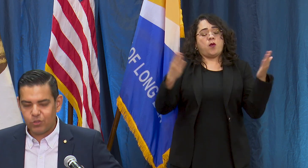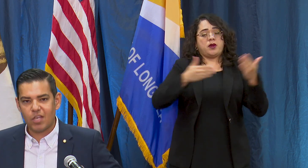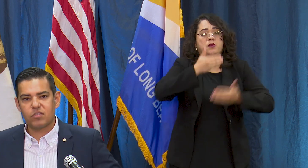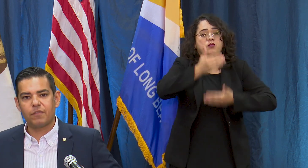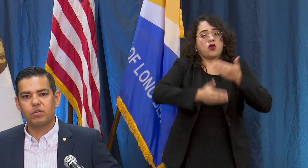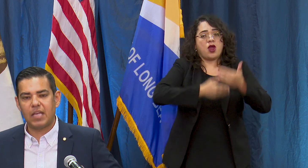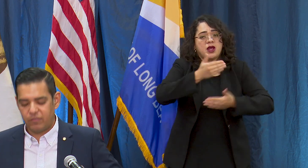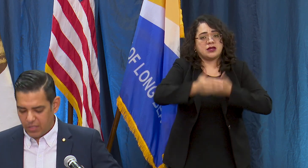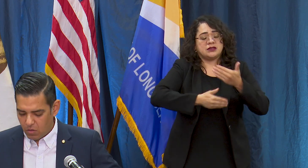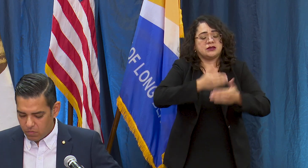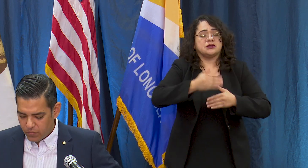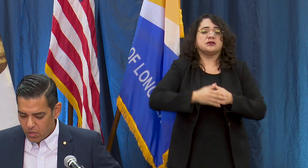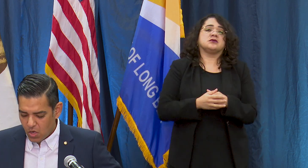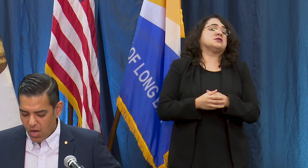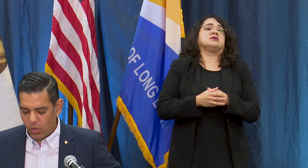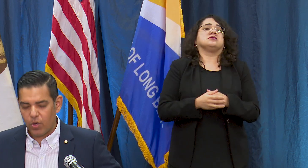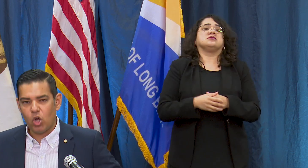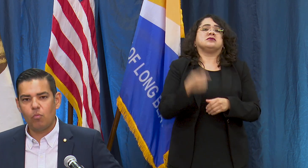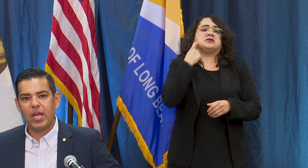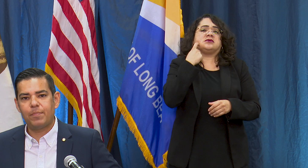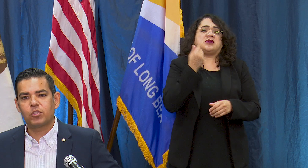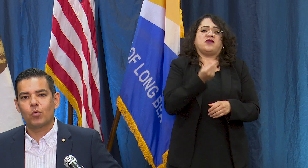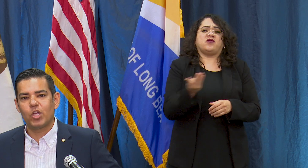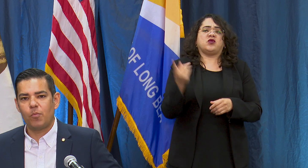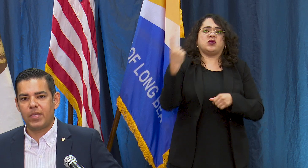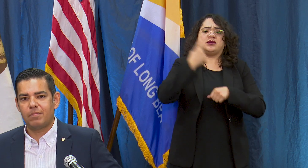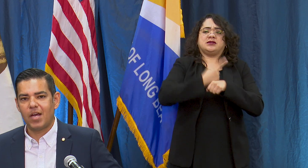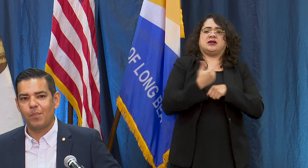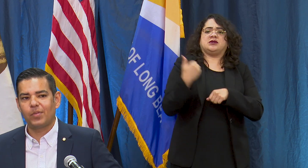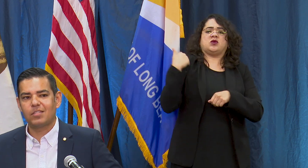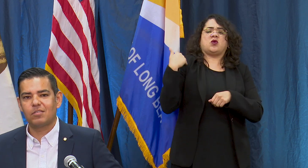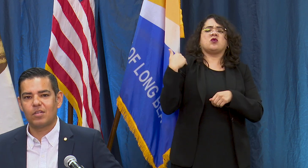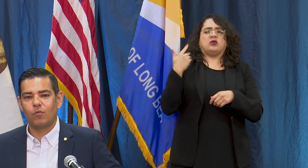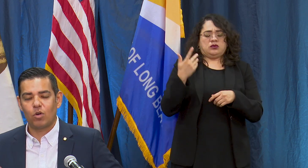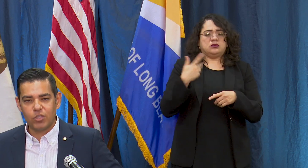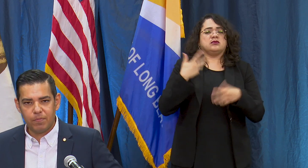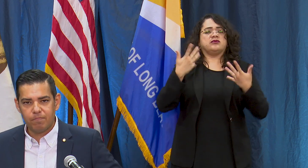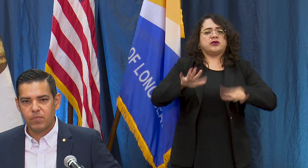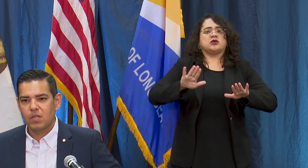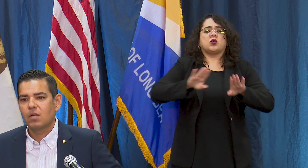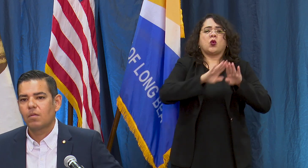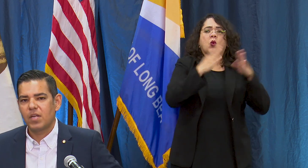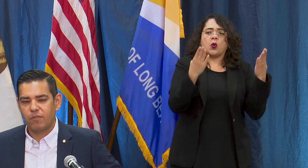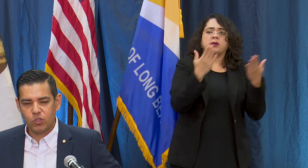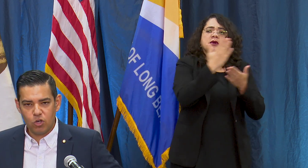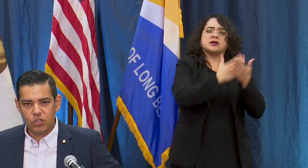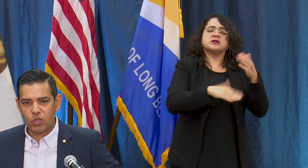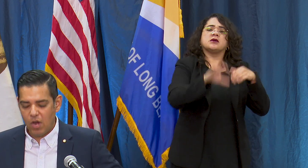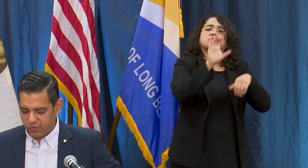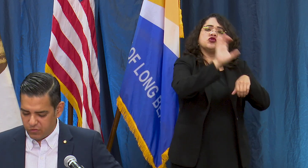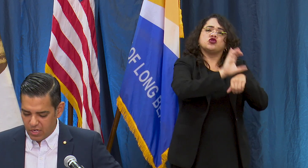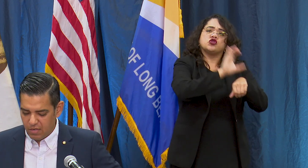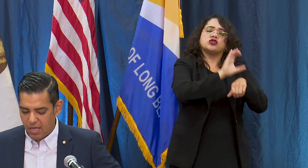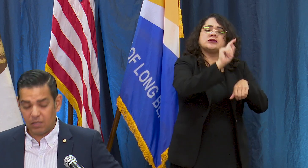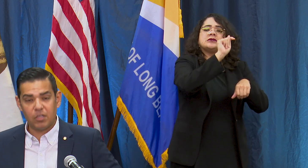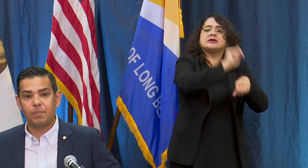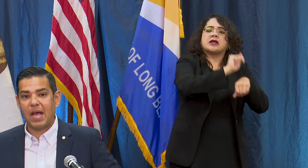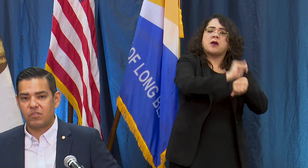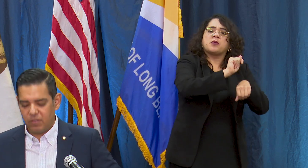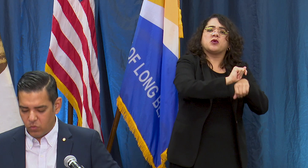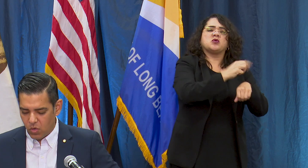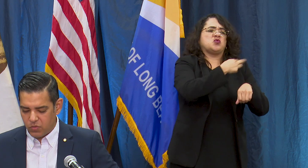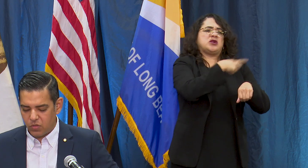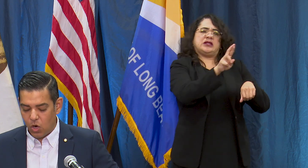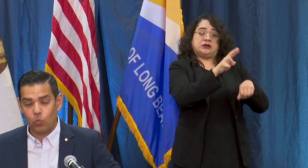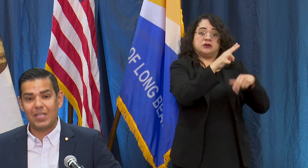know that just a few days ago, we were able to reopen places of worship, many of our churches across the city at limited